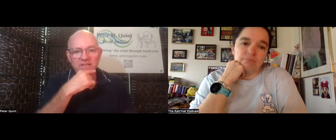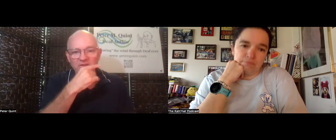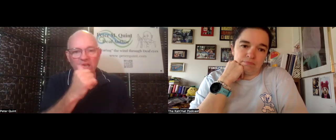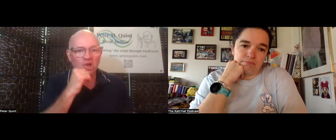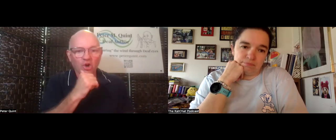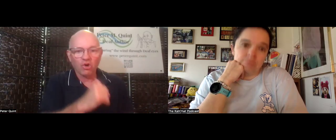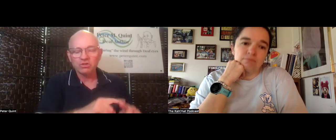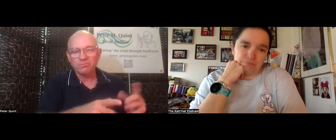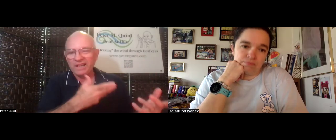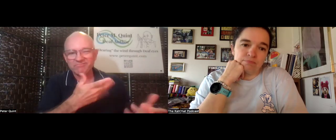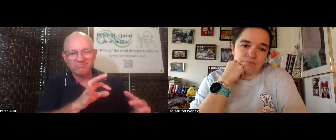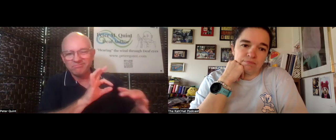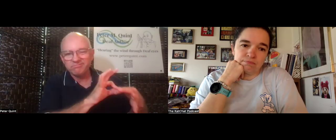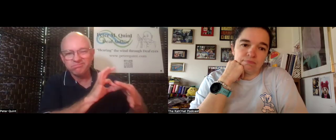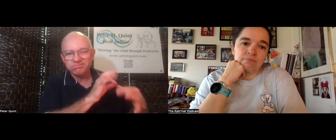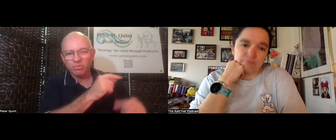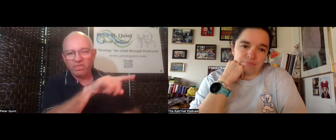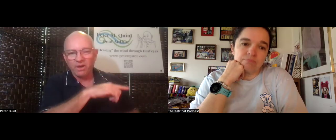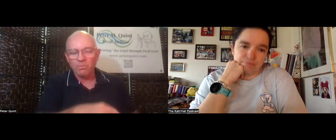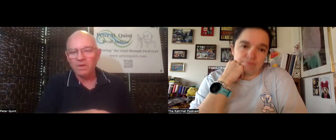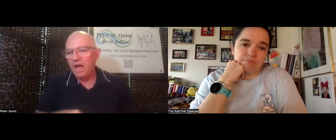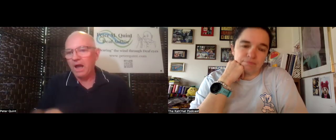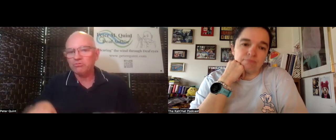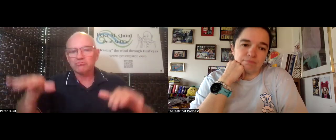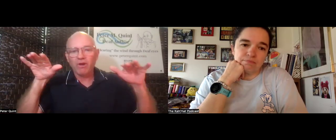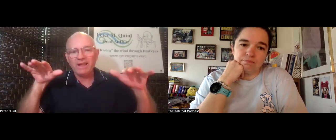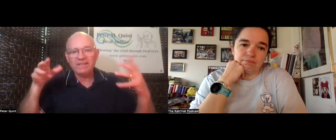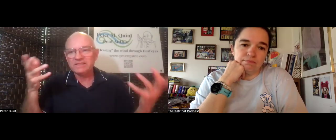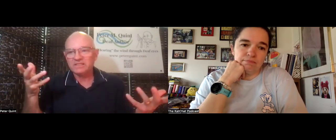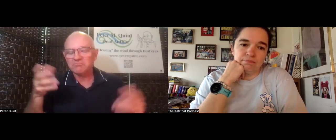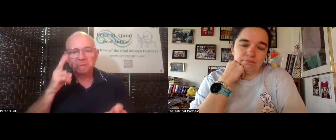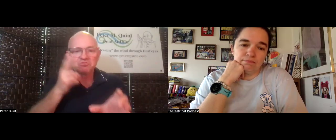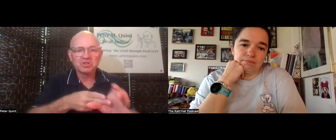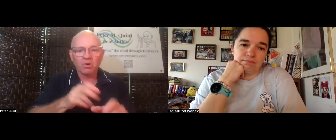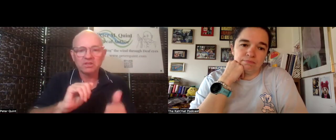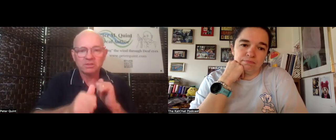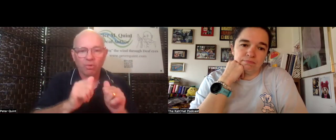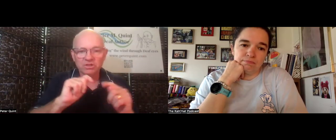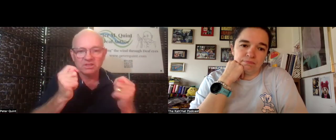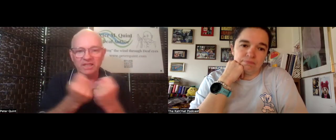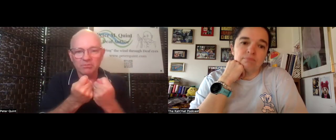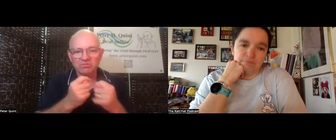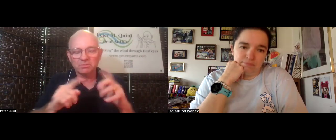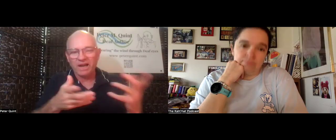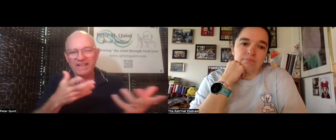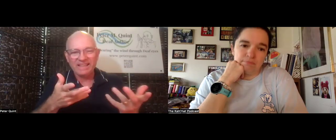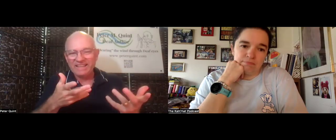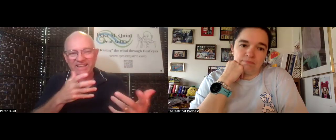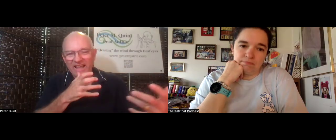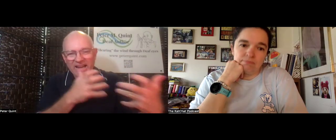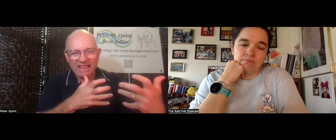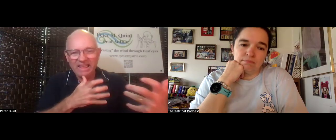date hearing girls, but with them, I was raised join sports teams,